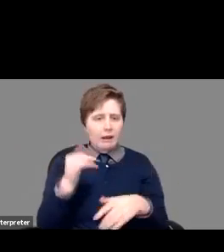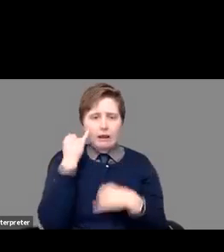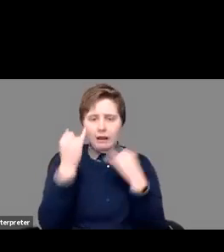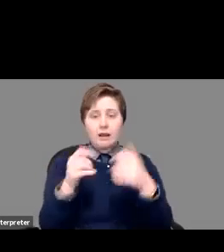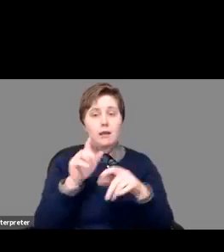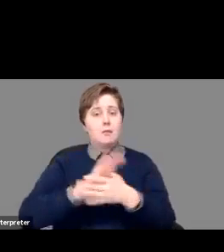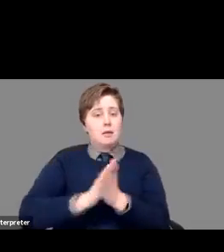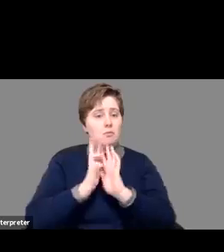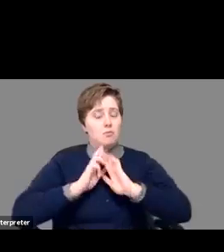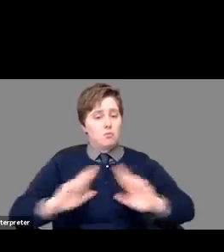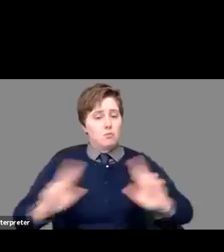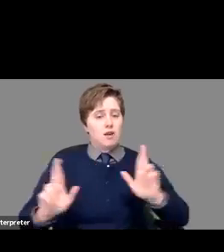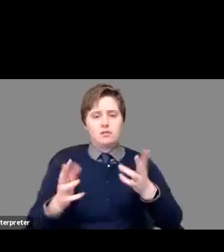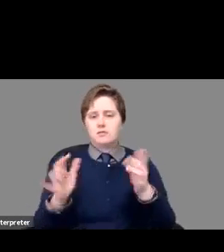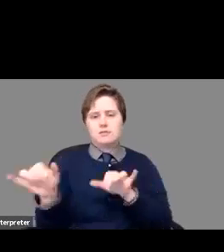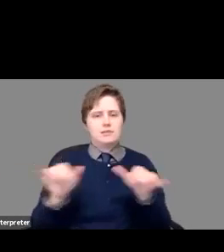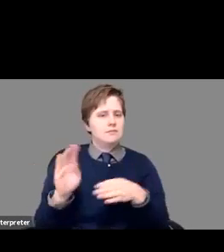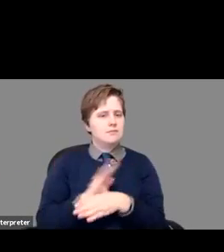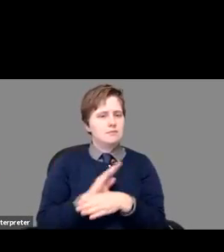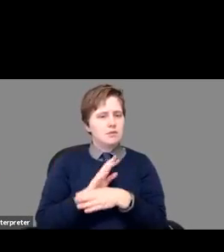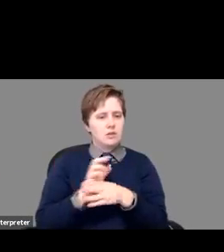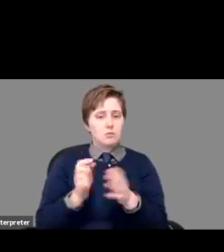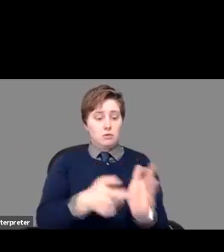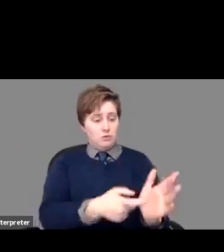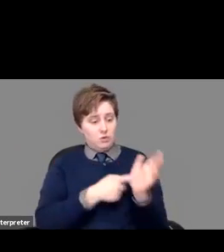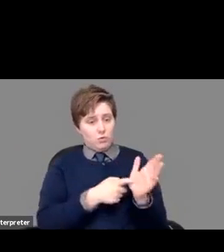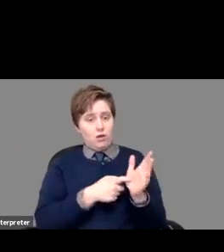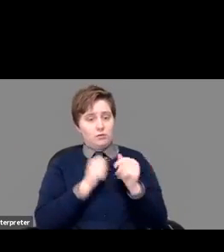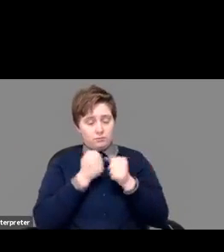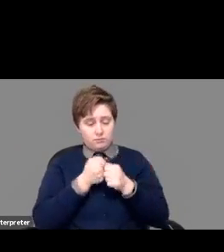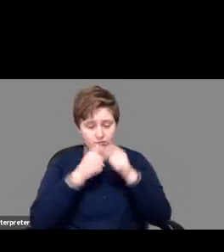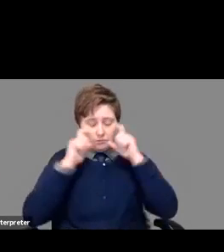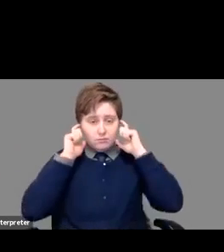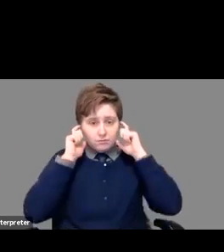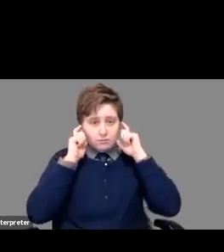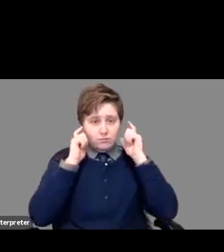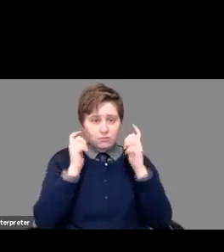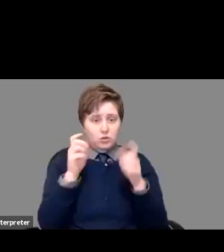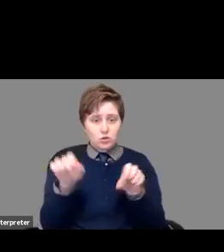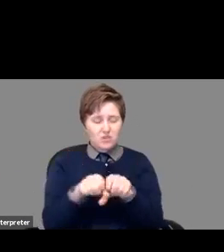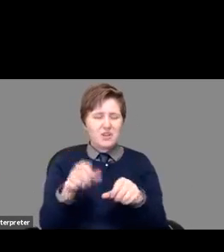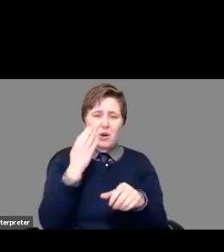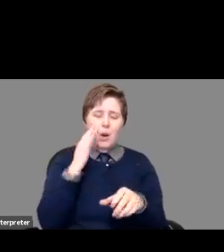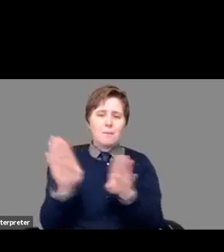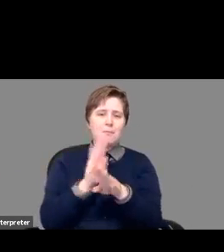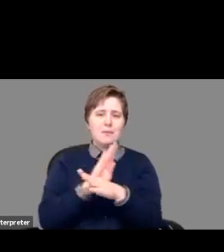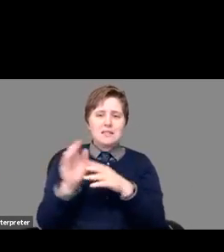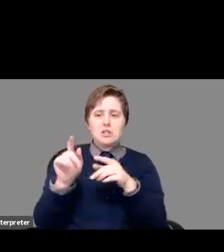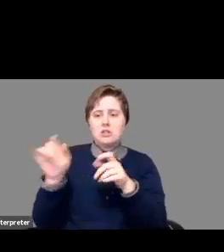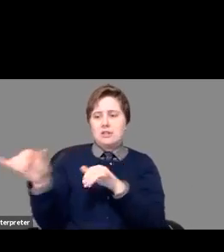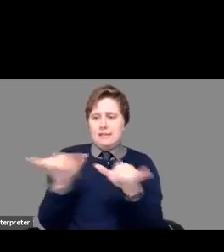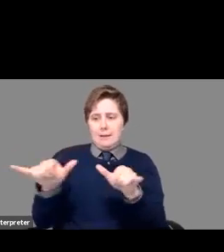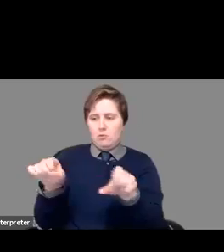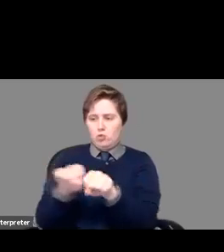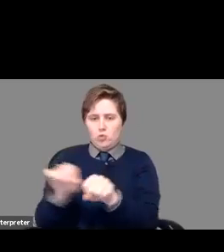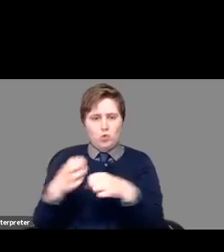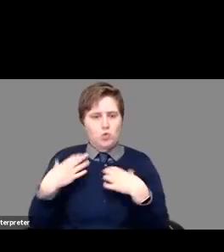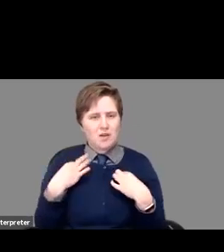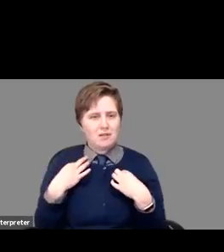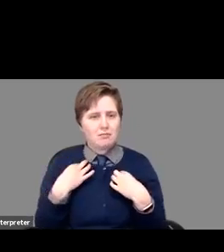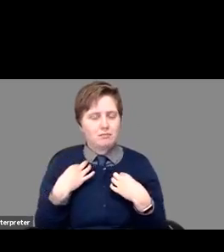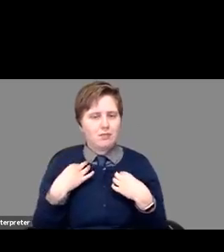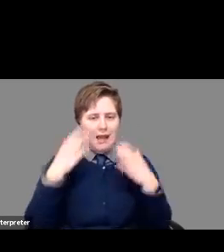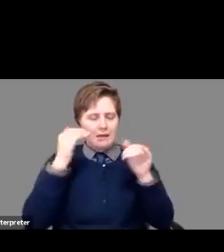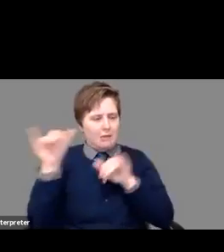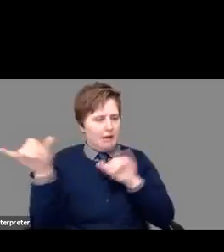to just like businesses be required to wear shoes in the stores, wear shirts in the stores. We should be also anticipating